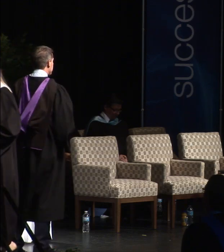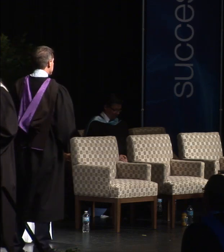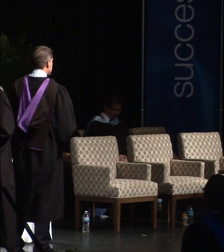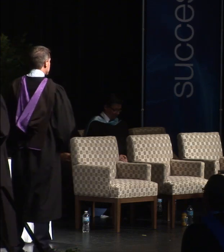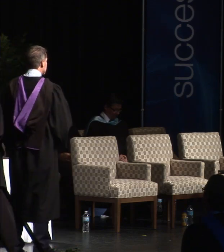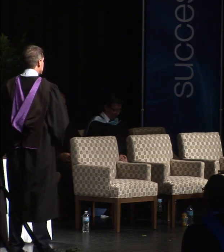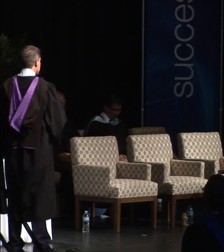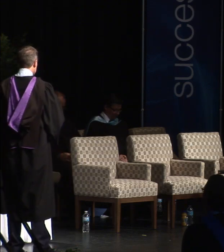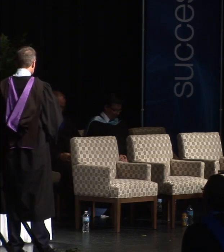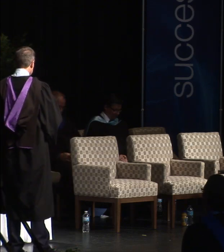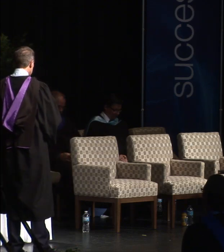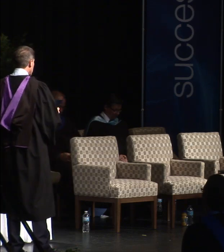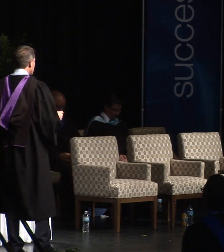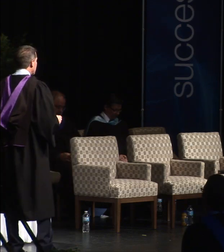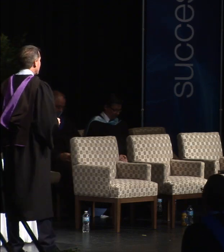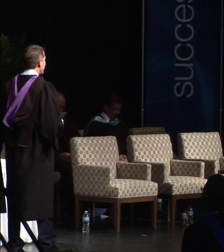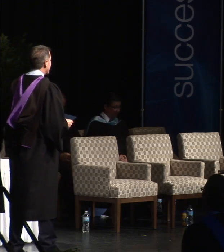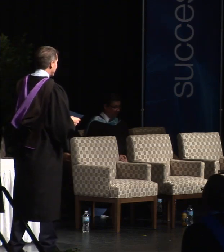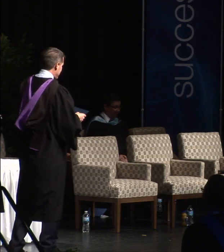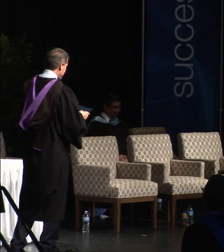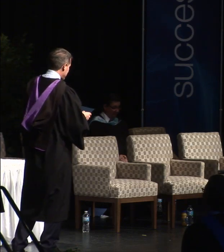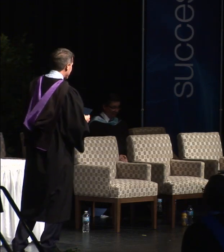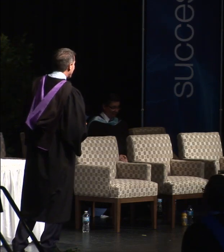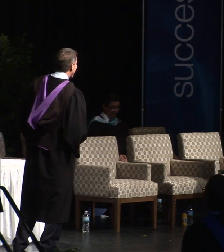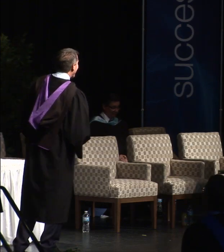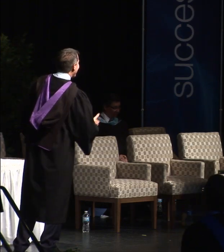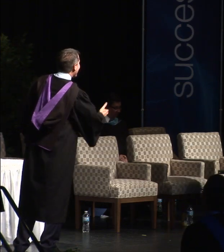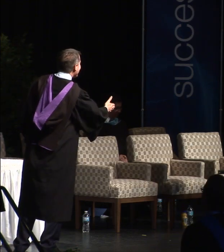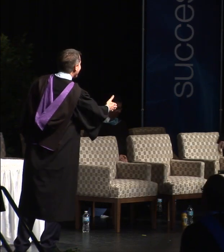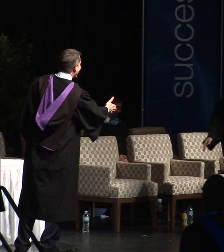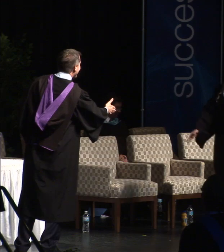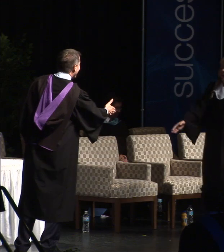Leslie T. Ross.